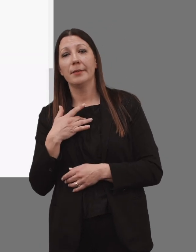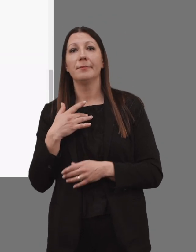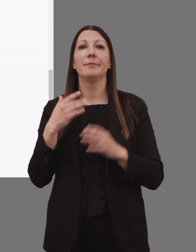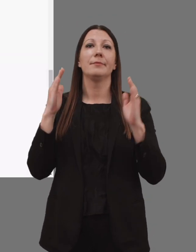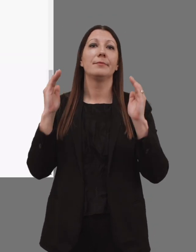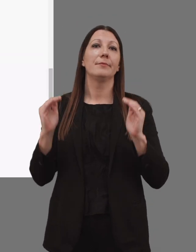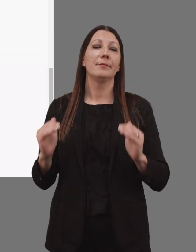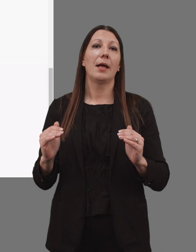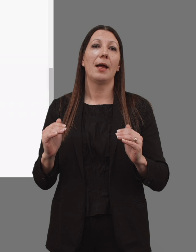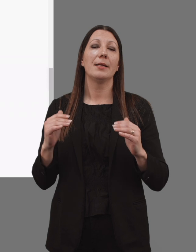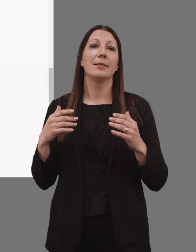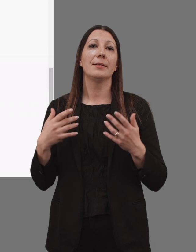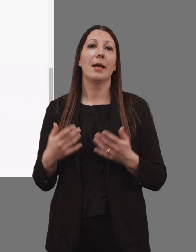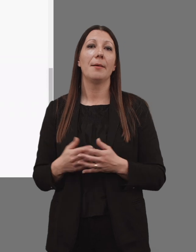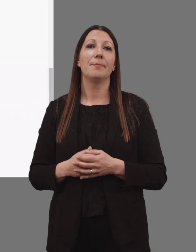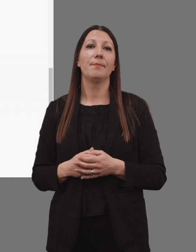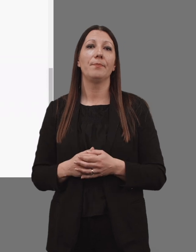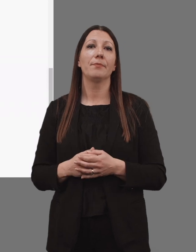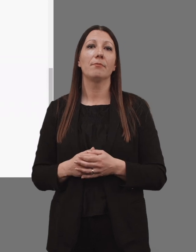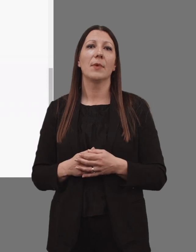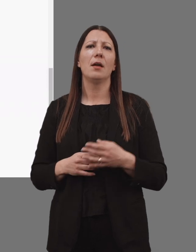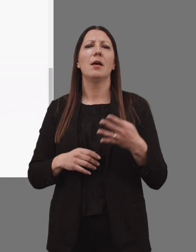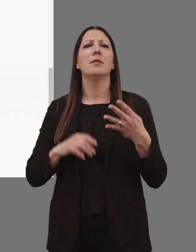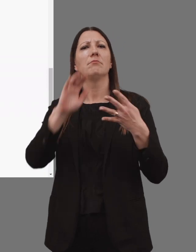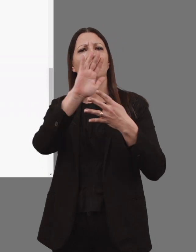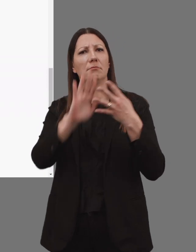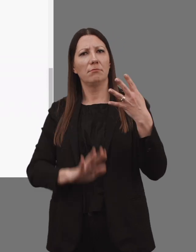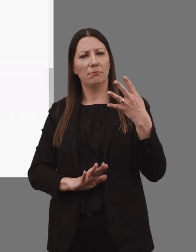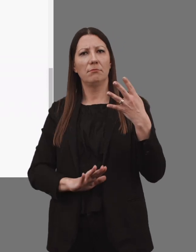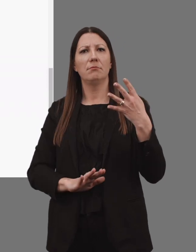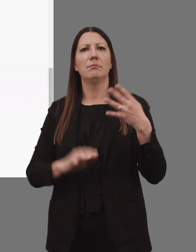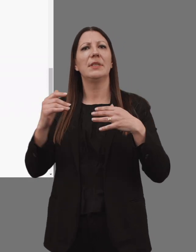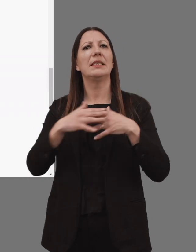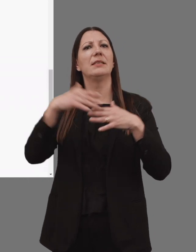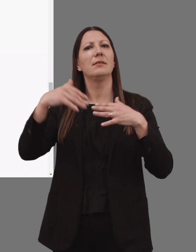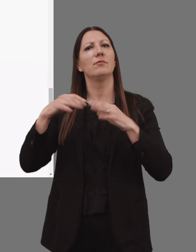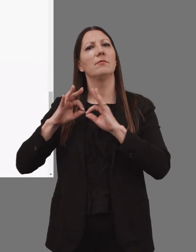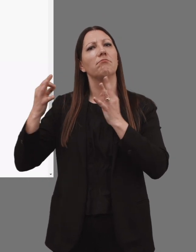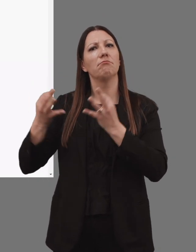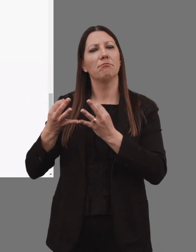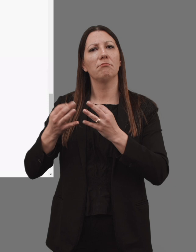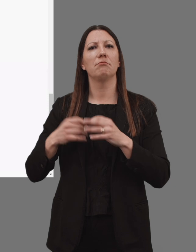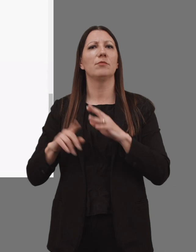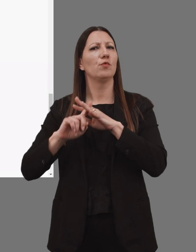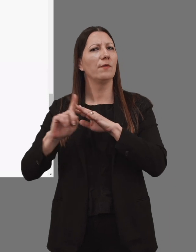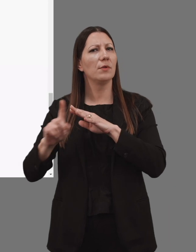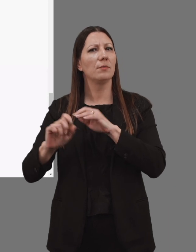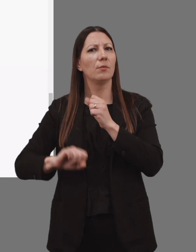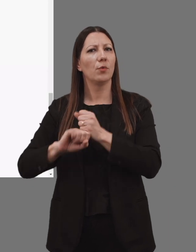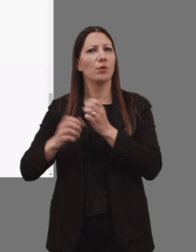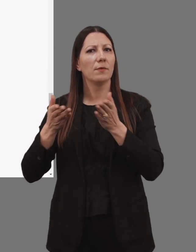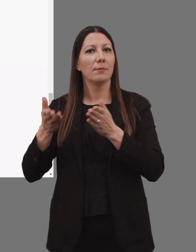And these areas here, Indigenous ancestry, refugee support services, adult learner